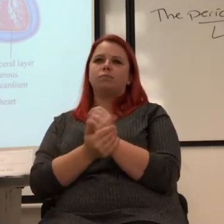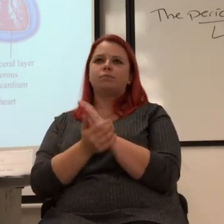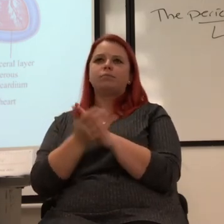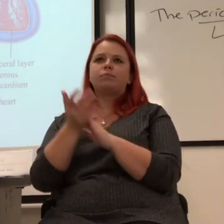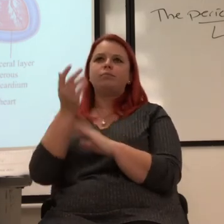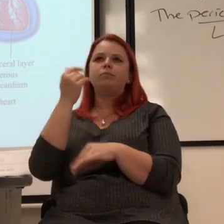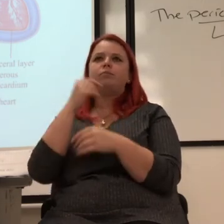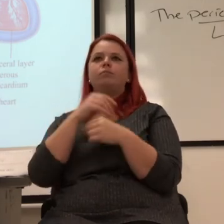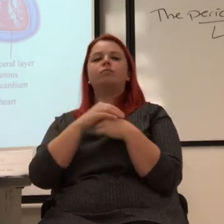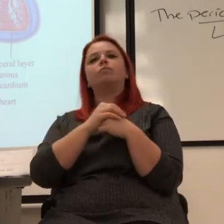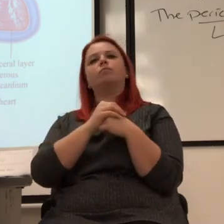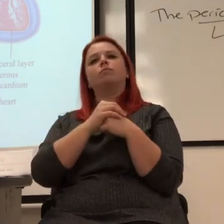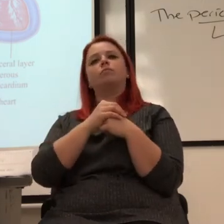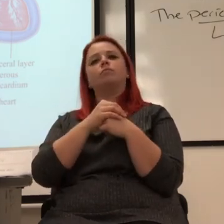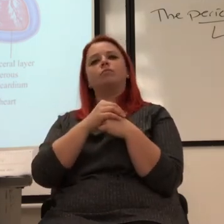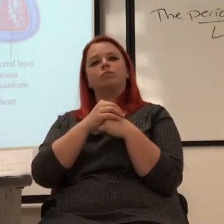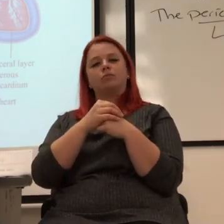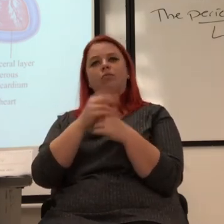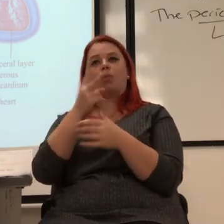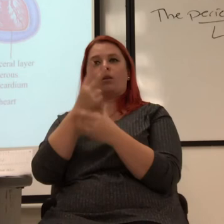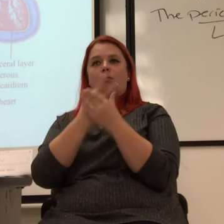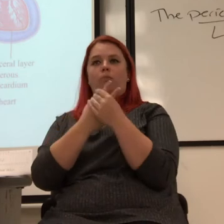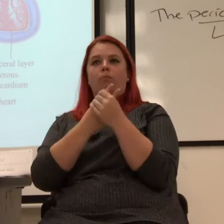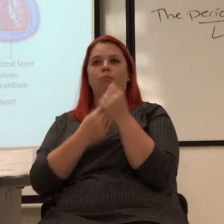Both are